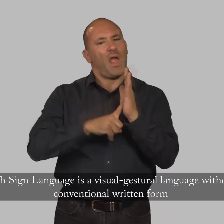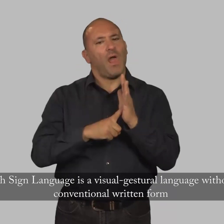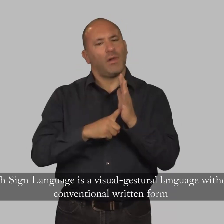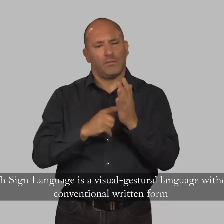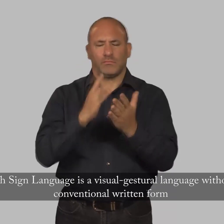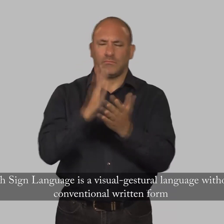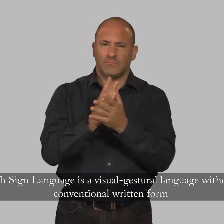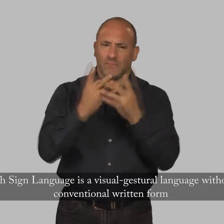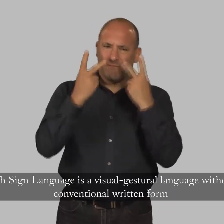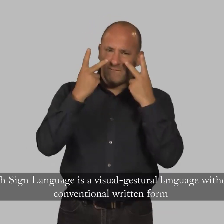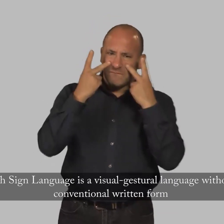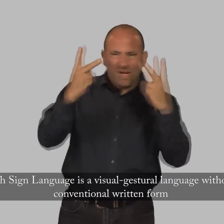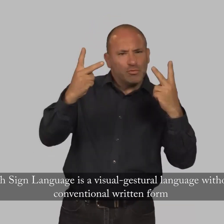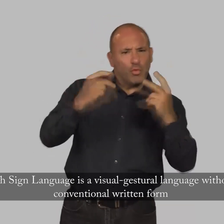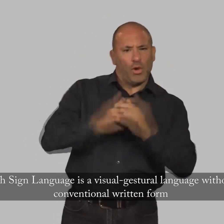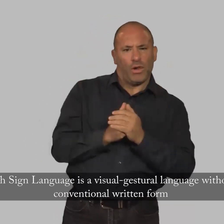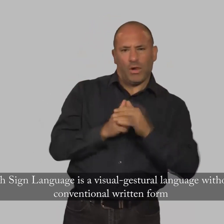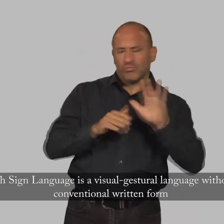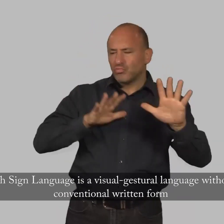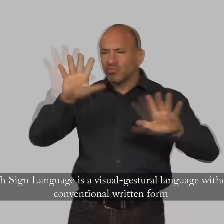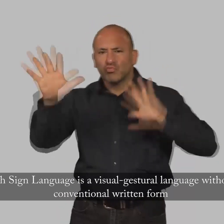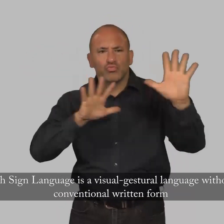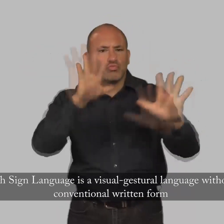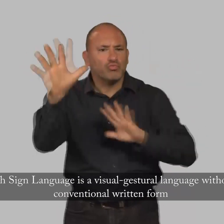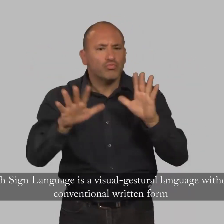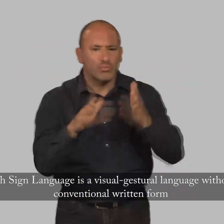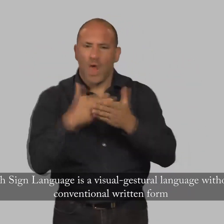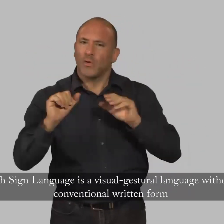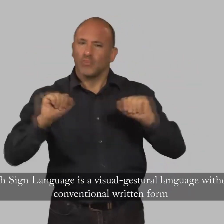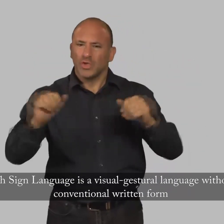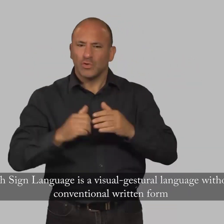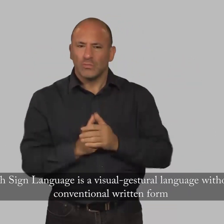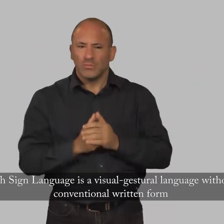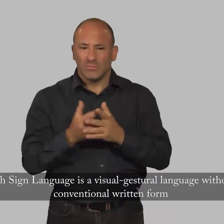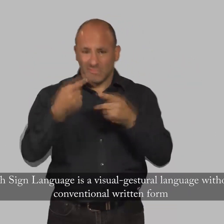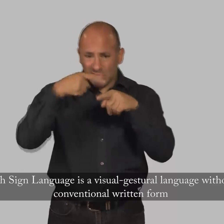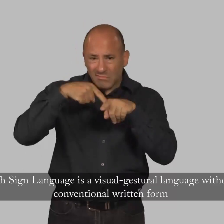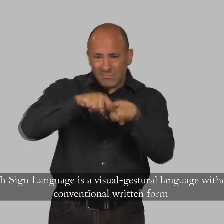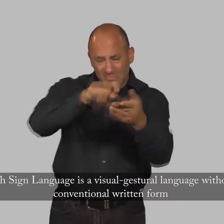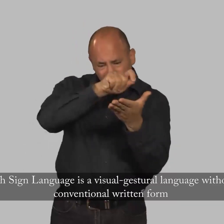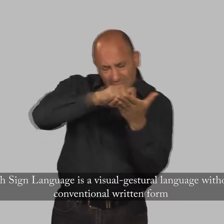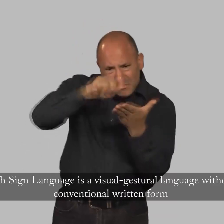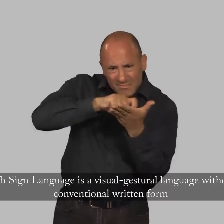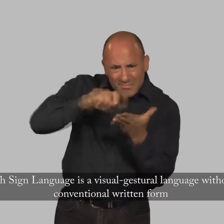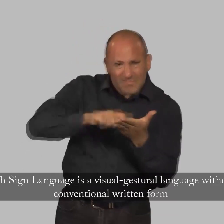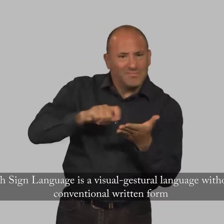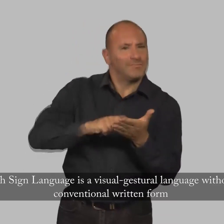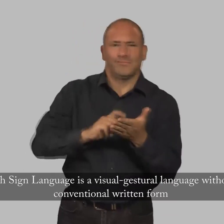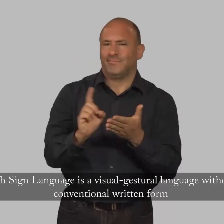British Sign Language is a visual-gestural language without a conventional written form,